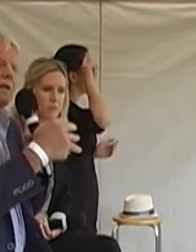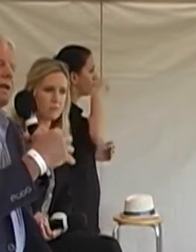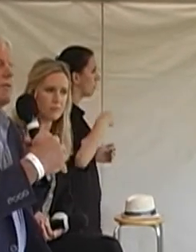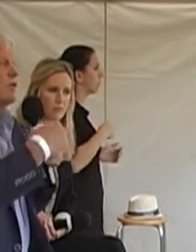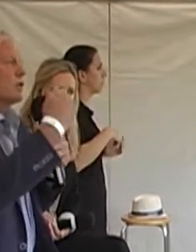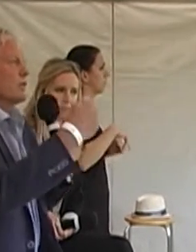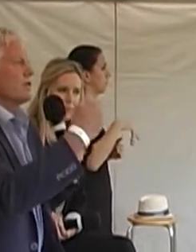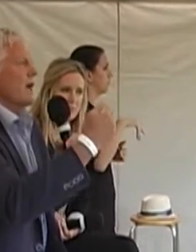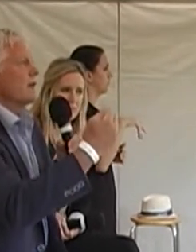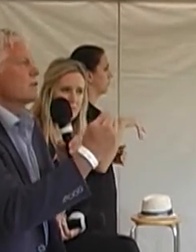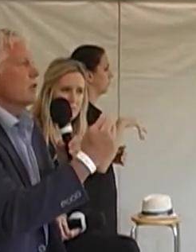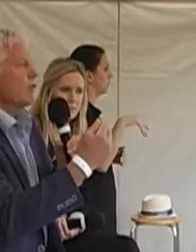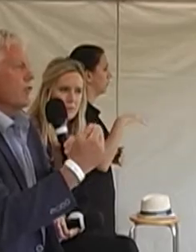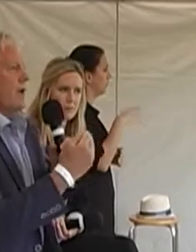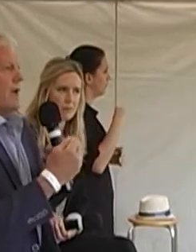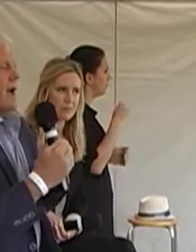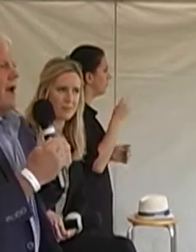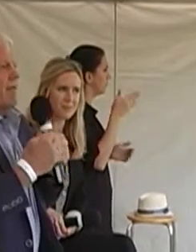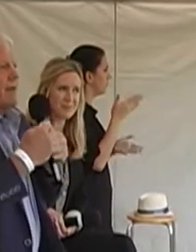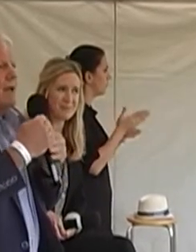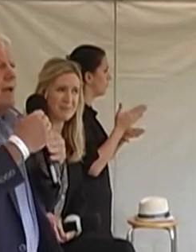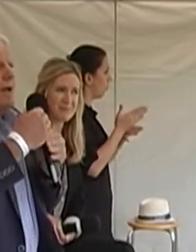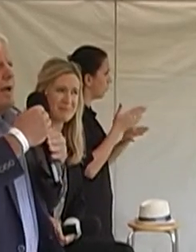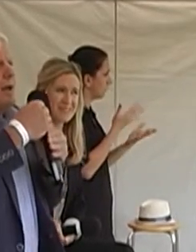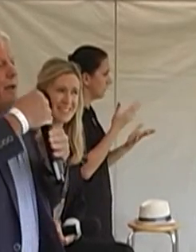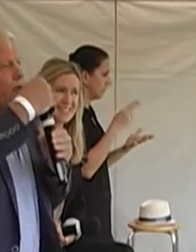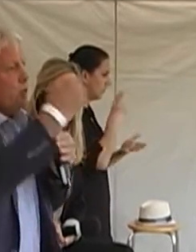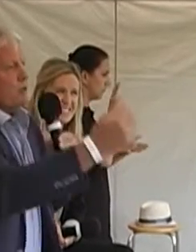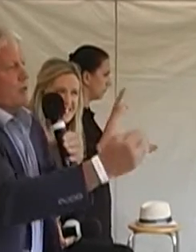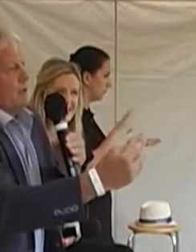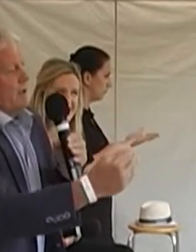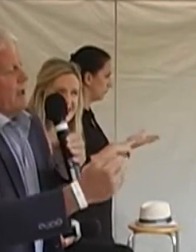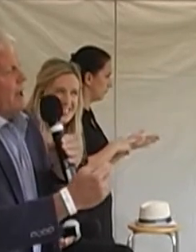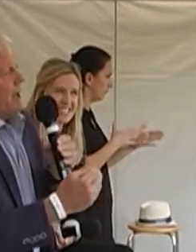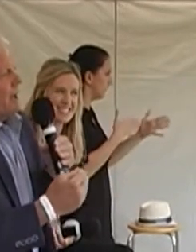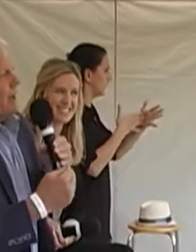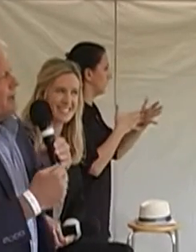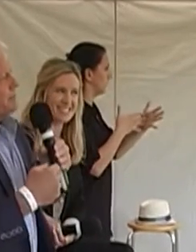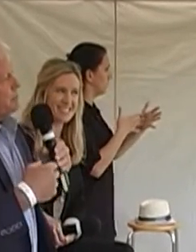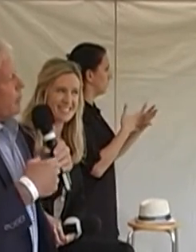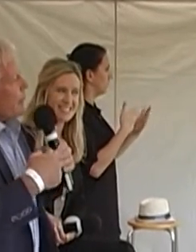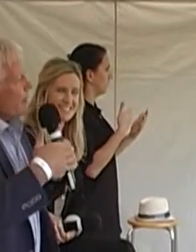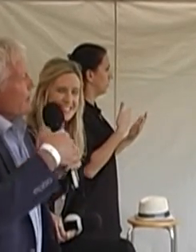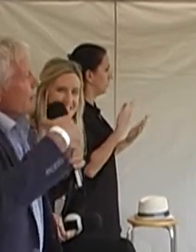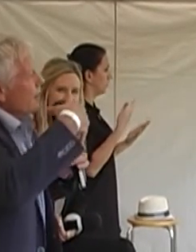really stand in front of a challenge of having news